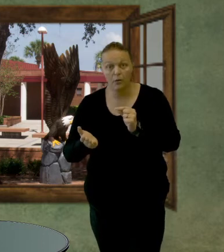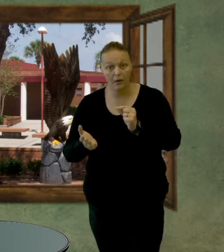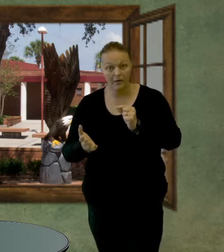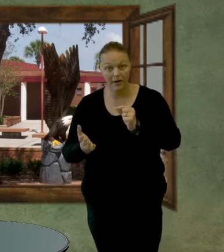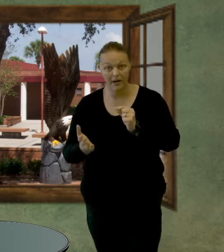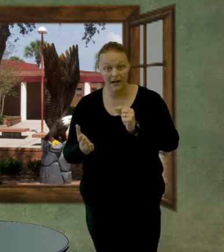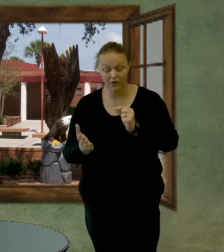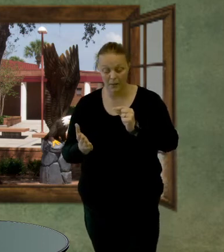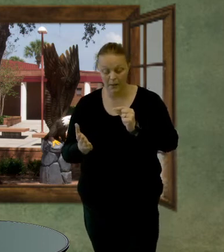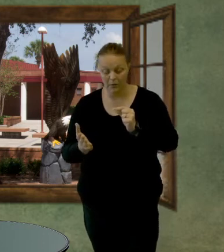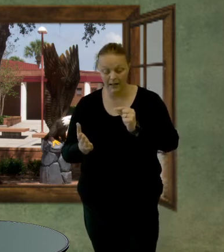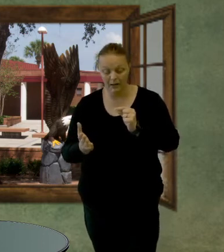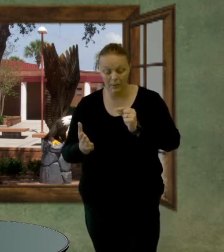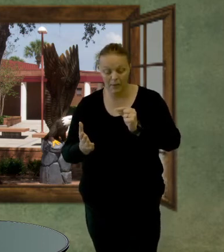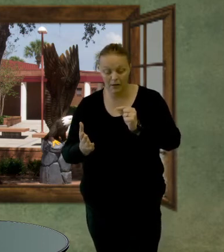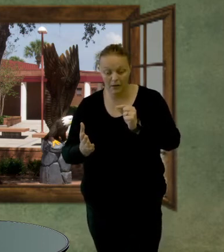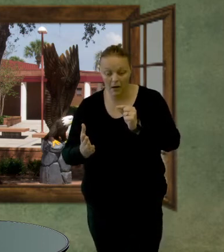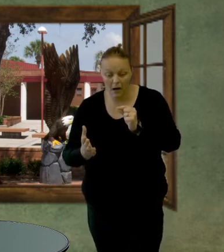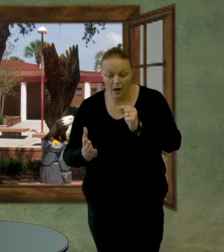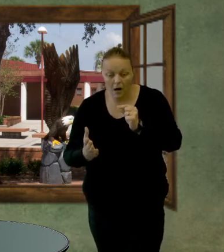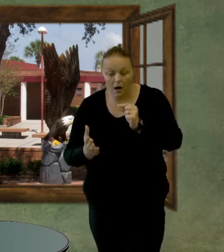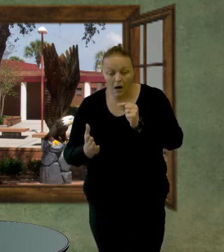Oh, very nice. My bubble got a little bit bigger.